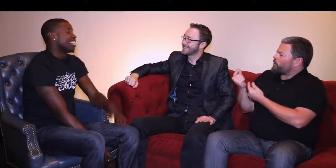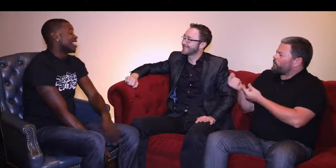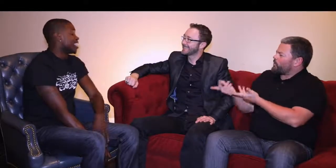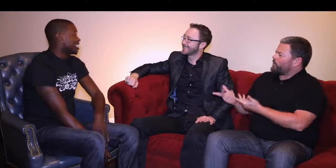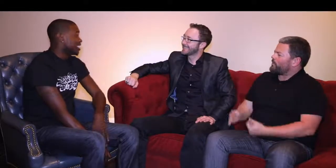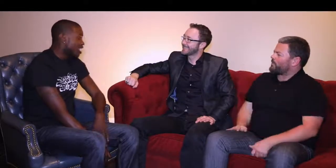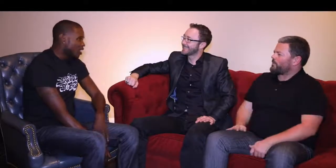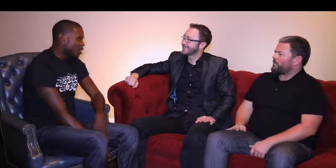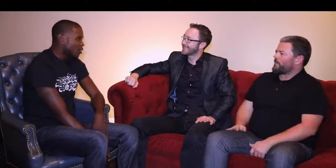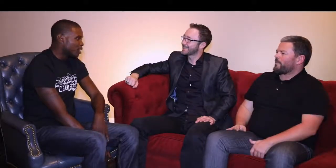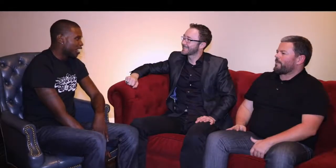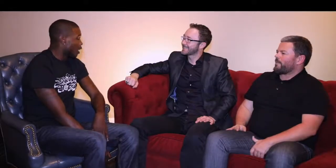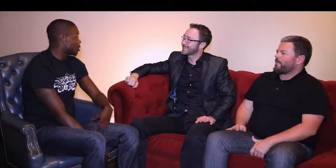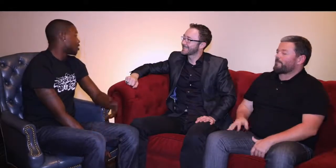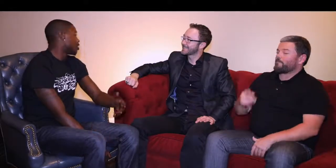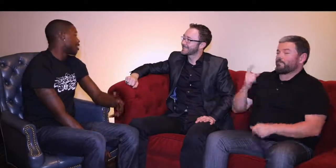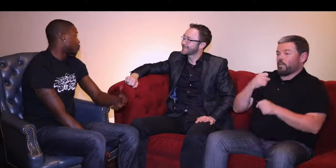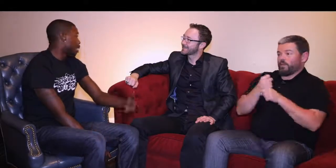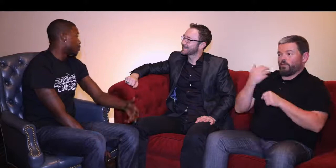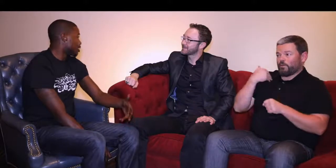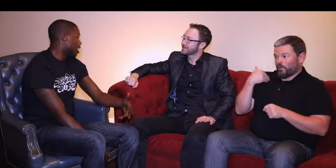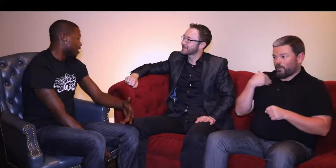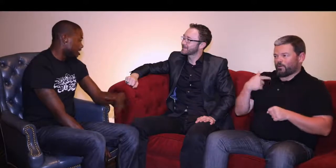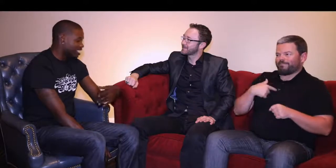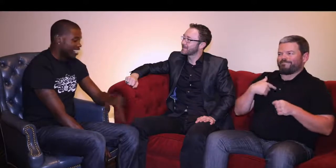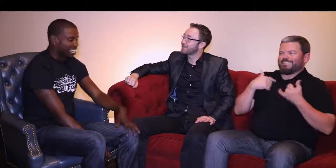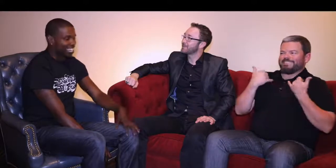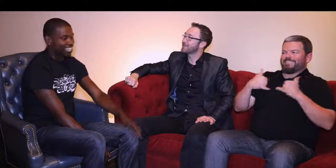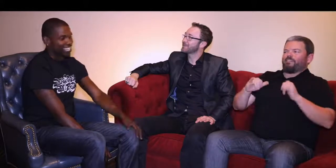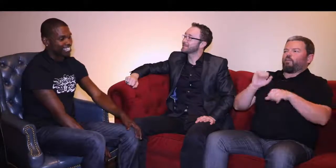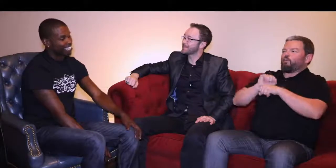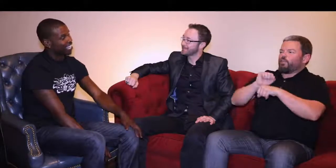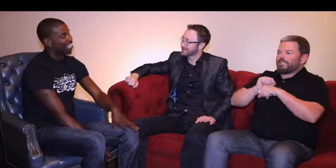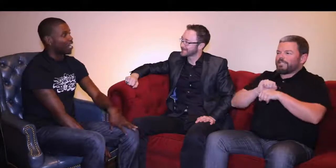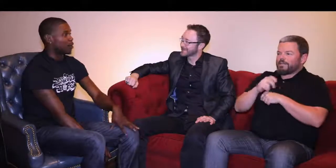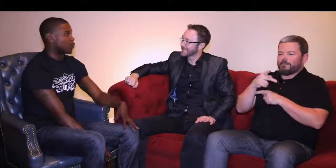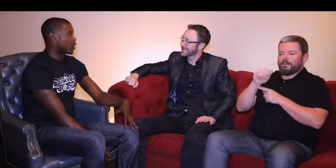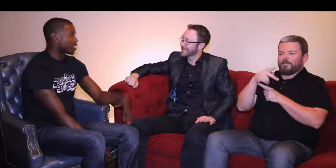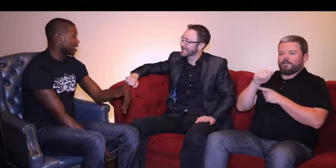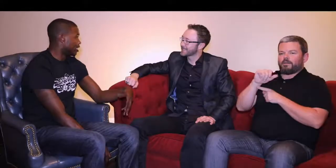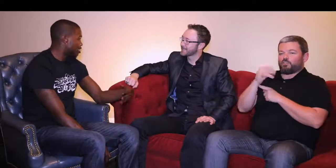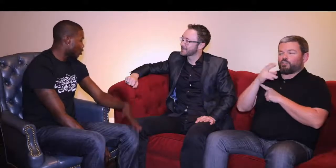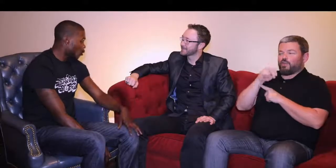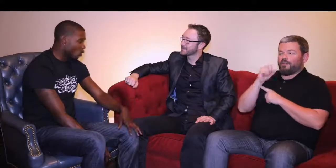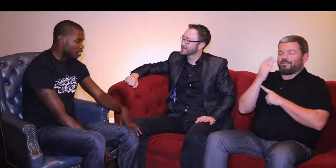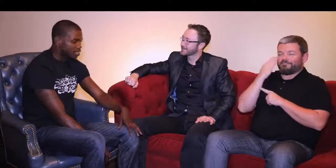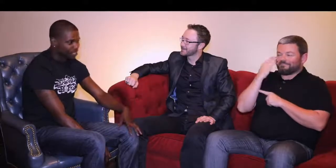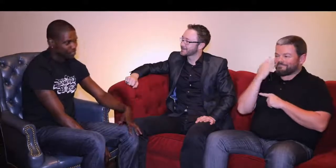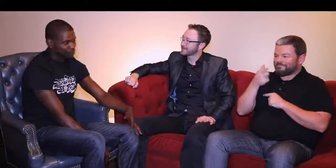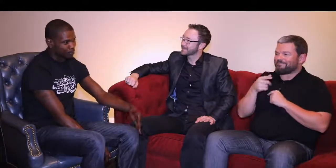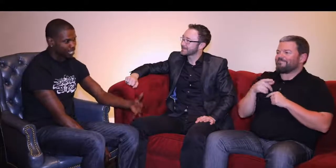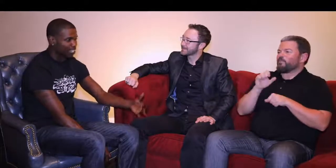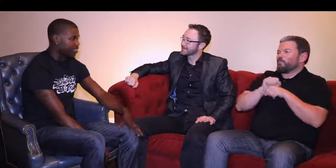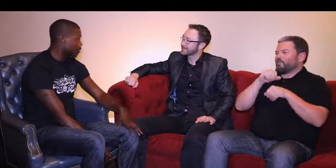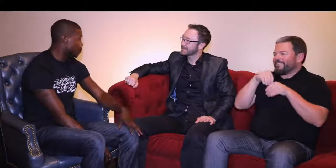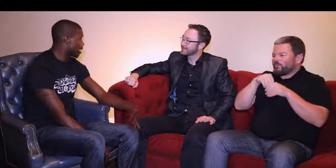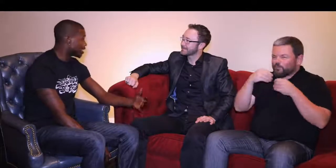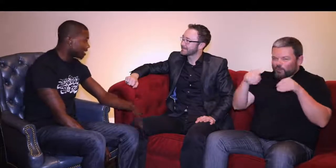A year ago, I was still there at Papa John. Papa John. I was working in the store, barely making any